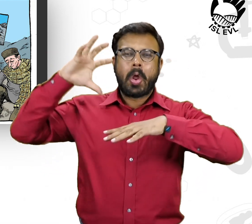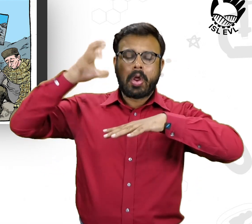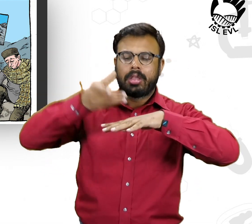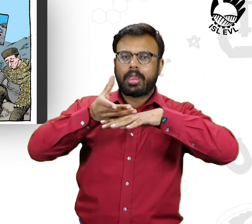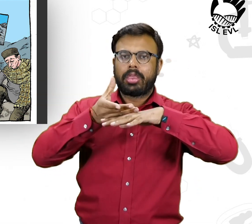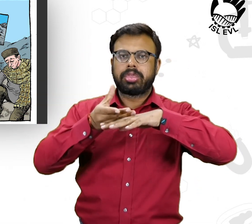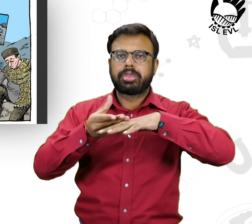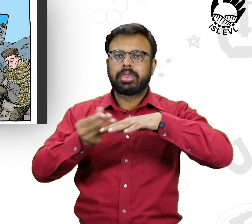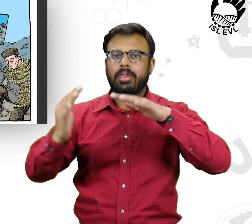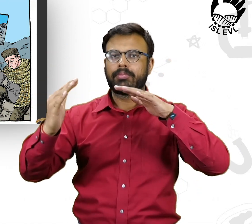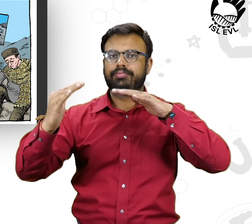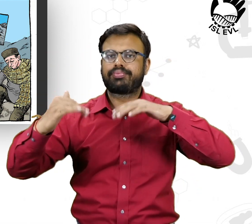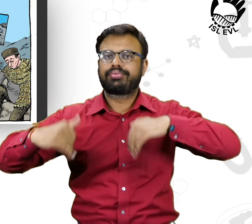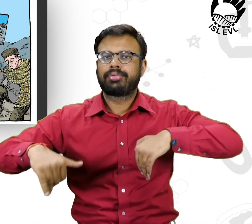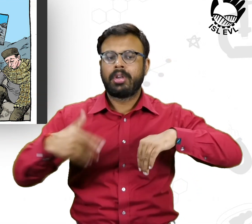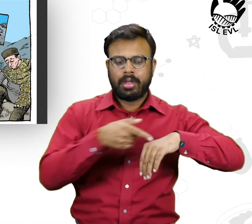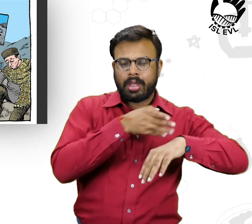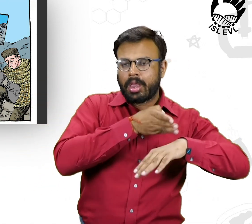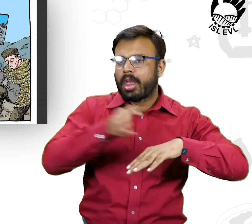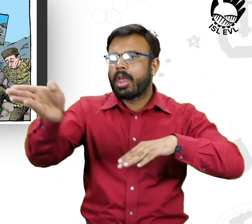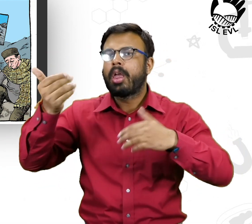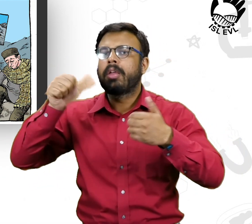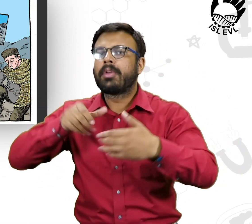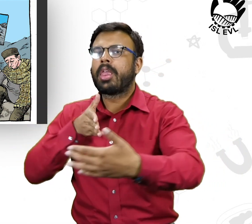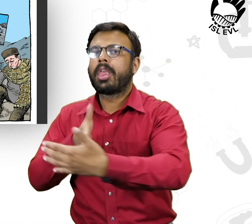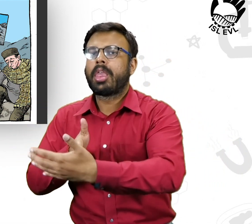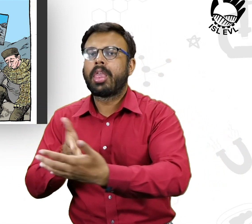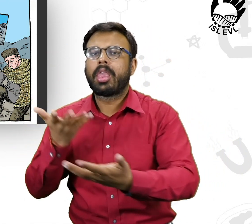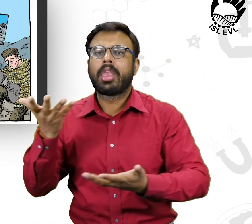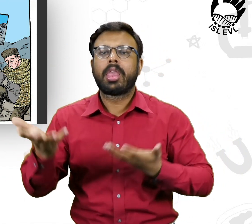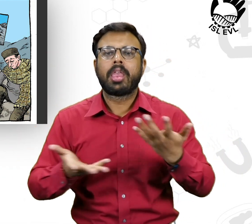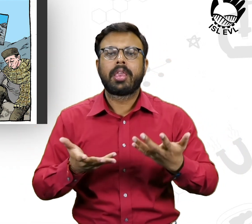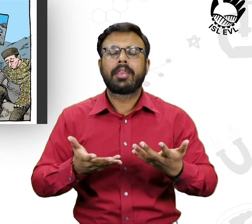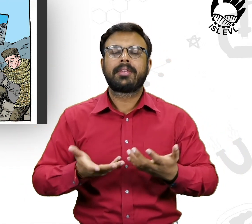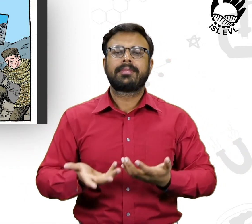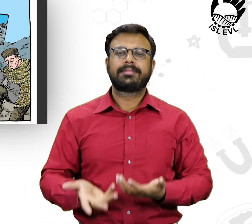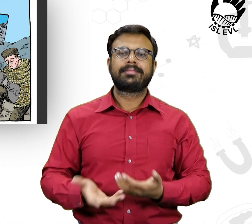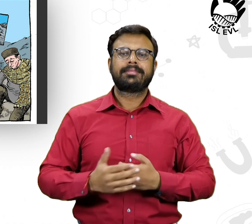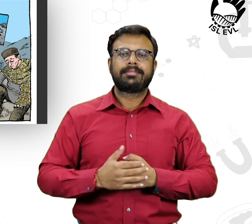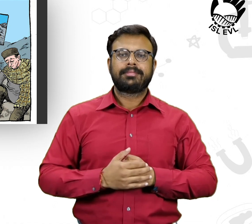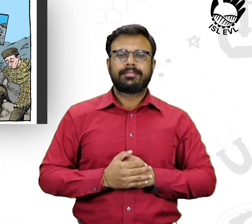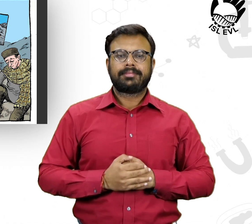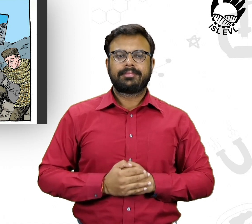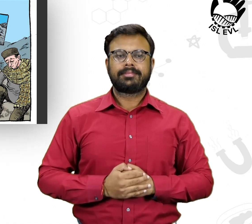So, the sheep are unable to cross the mountains.